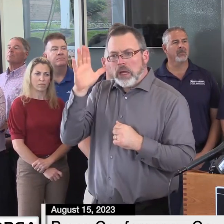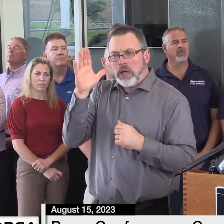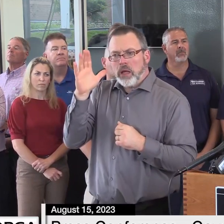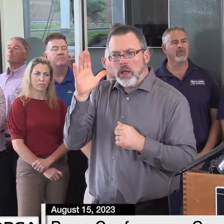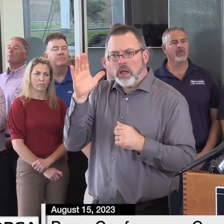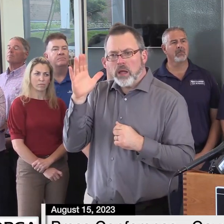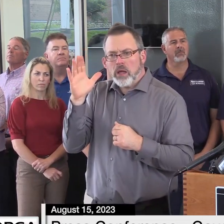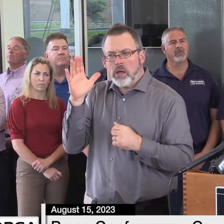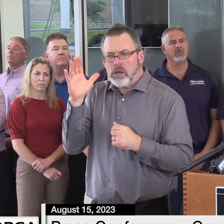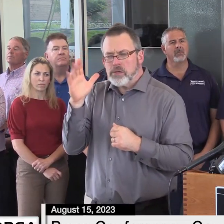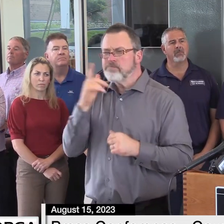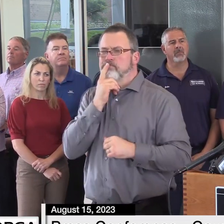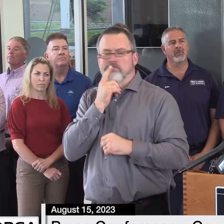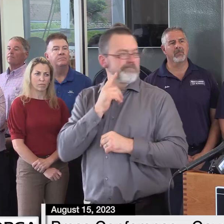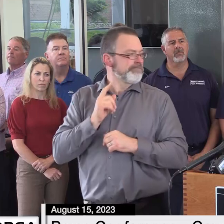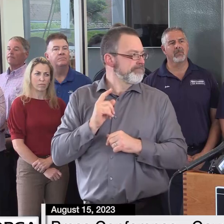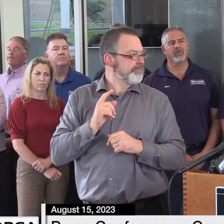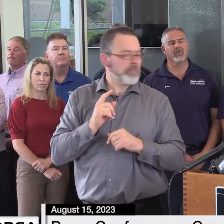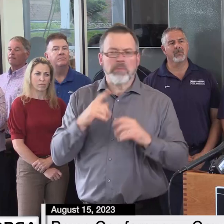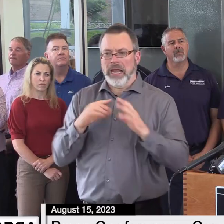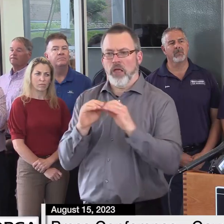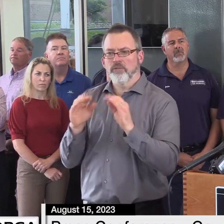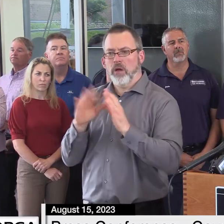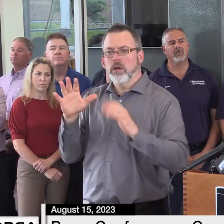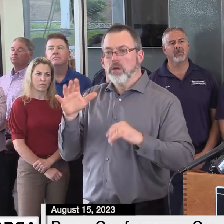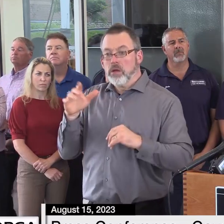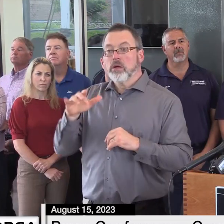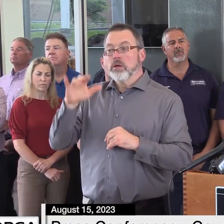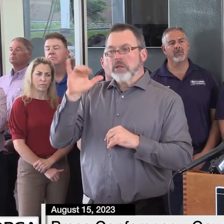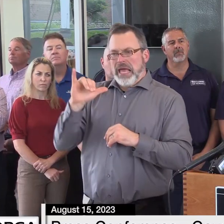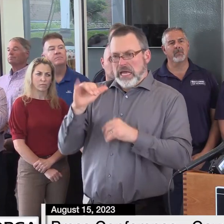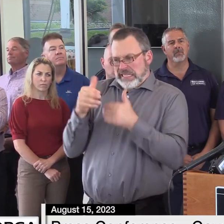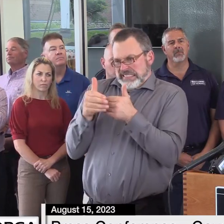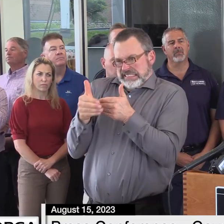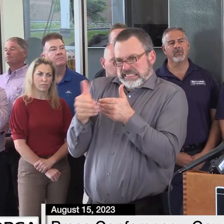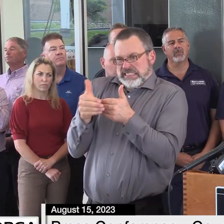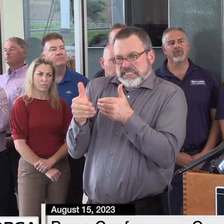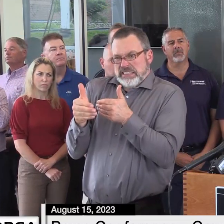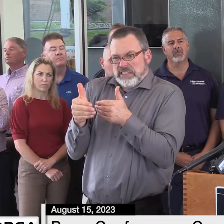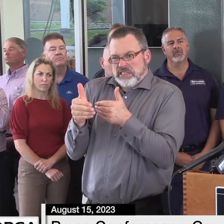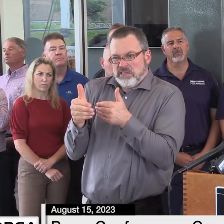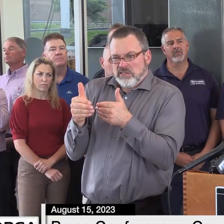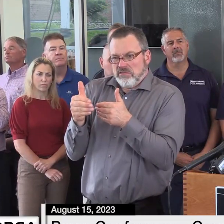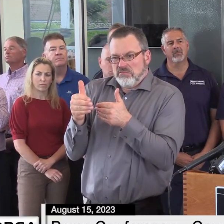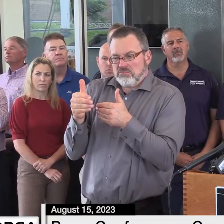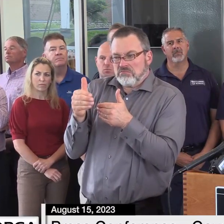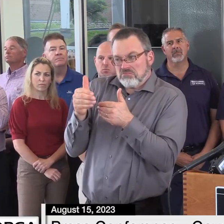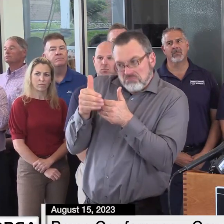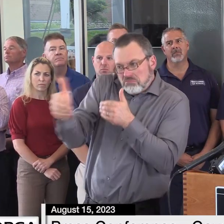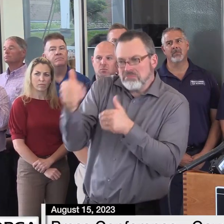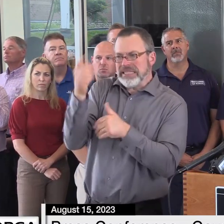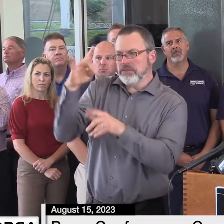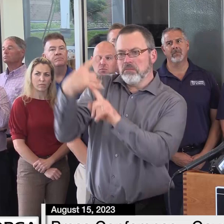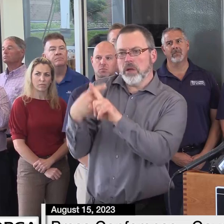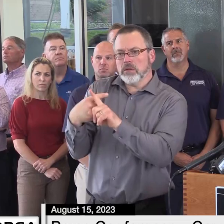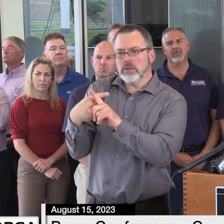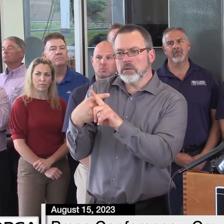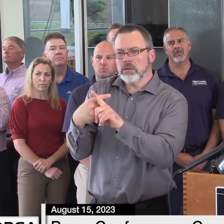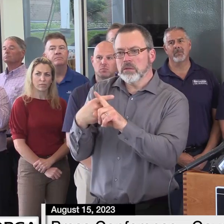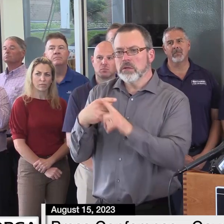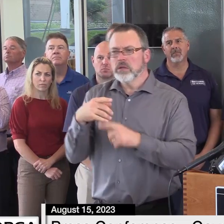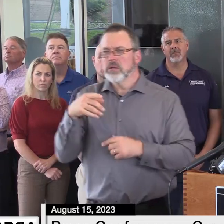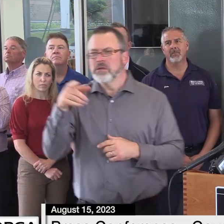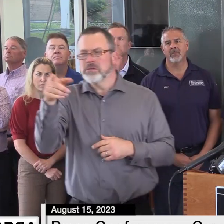a long-term permanent location to be at, i.e. other, up to 18 months. But I don't think, look on your face, I don't think I'm answering the question